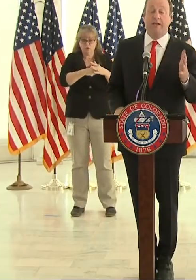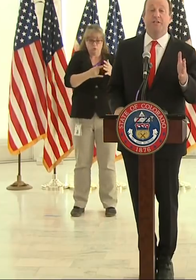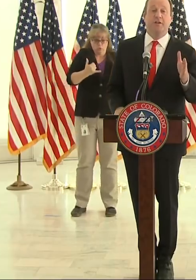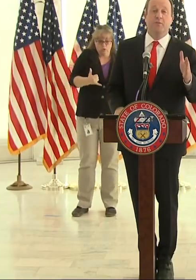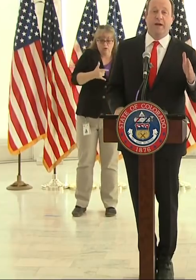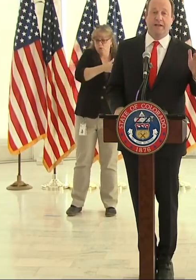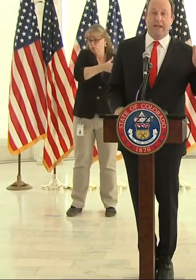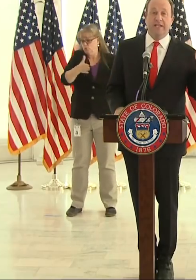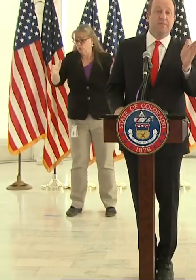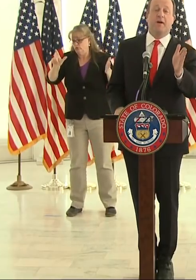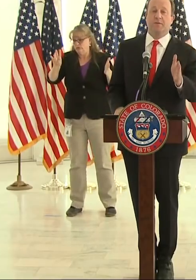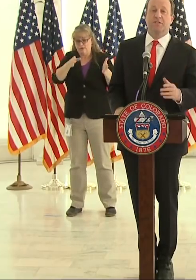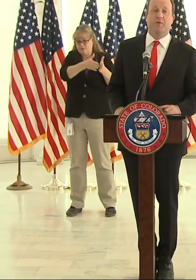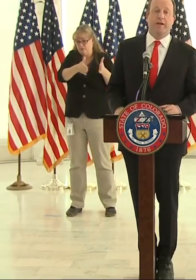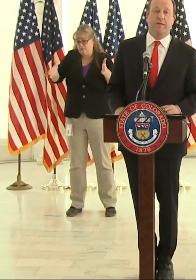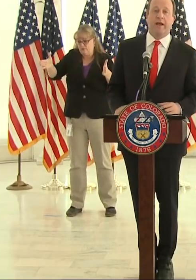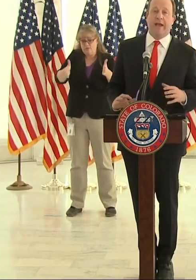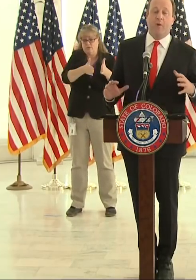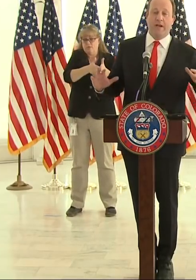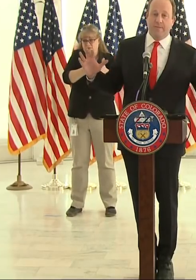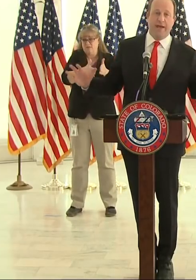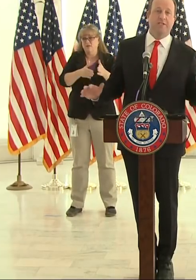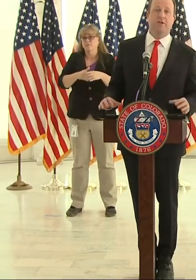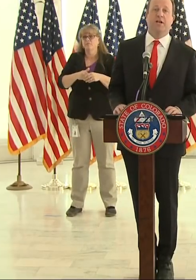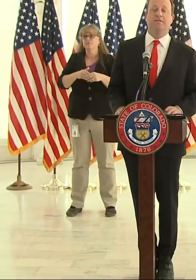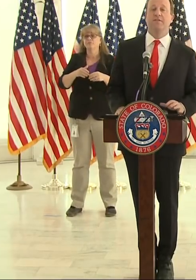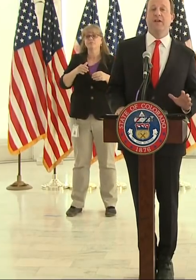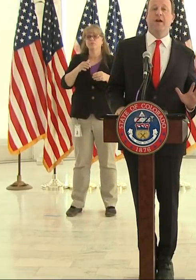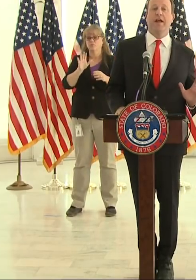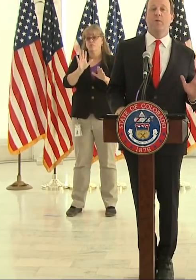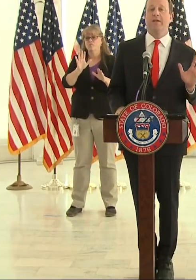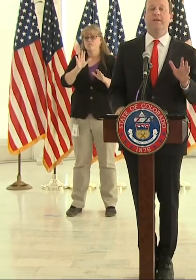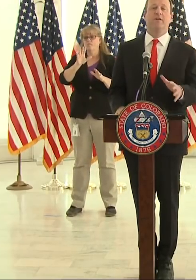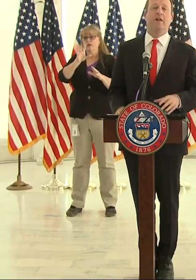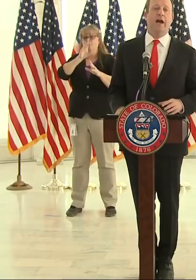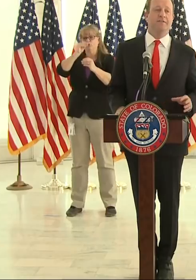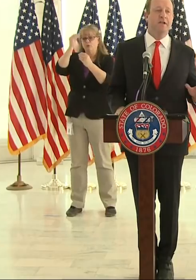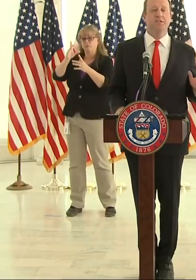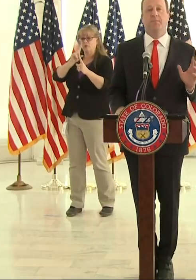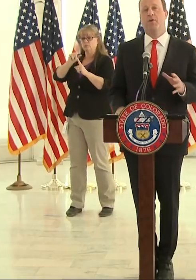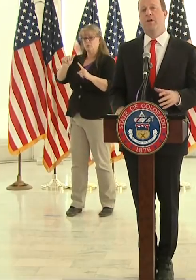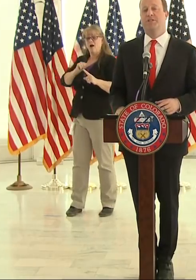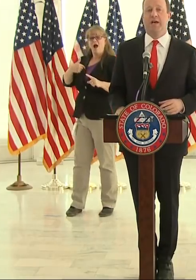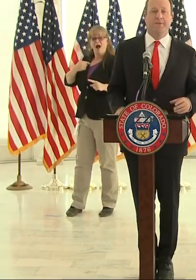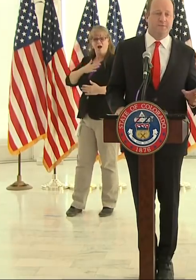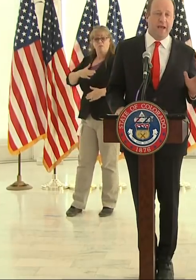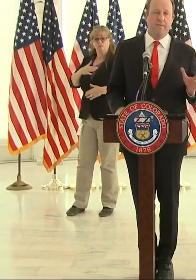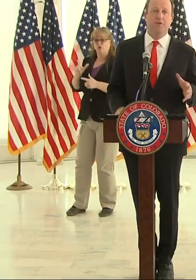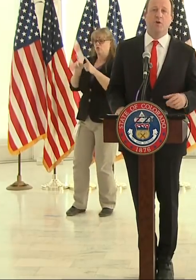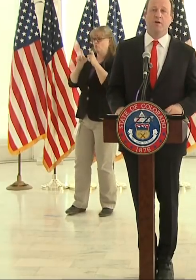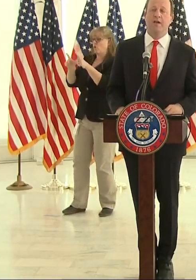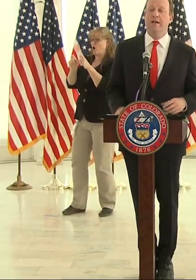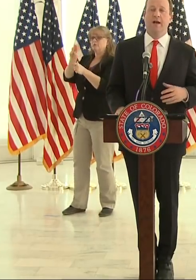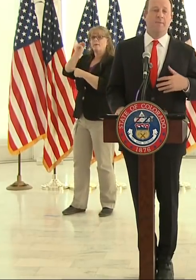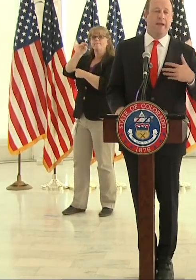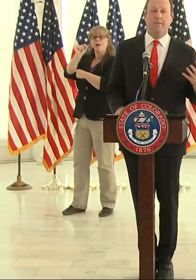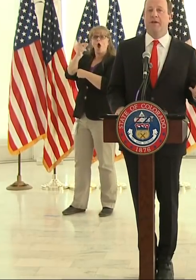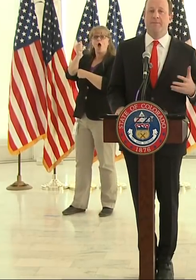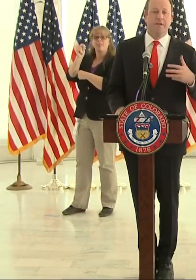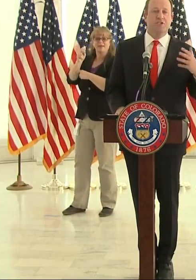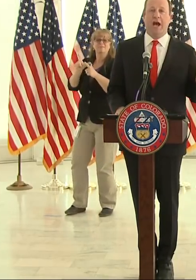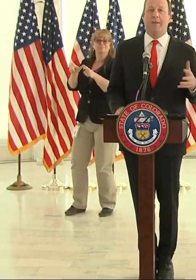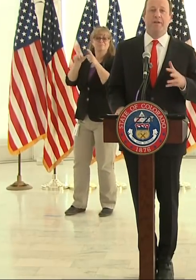hate to break it to you, but the easy part was the sprint, right? Now we need to pace ourselves and figure out how we can live our lives, support ourselves, be able to work,